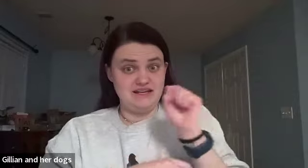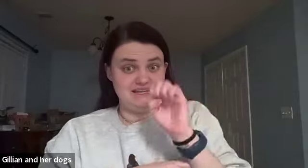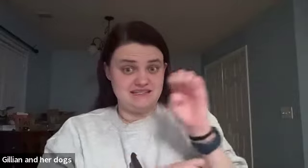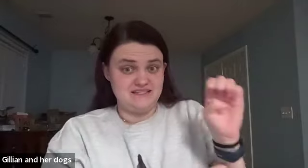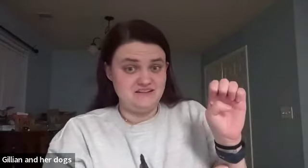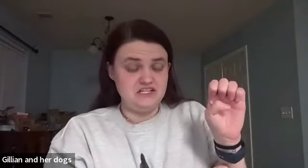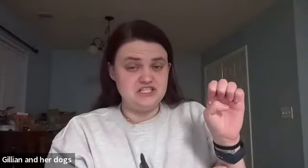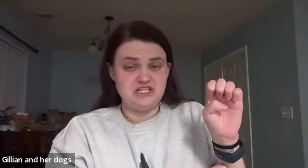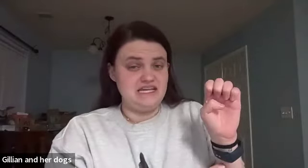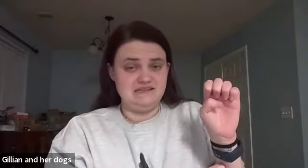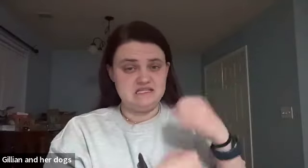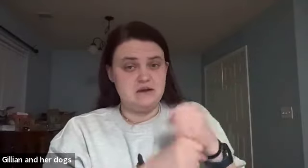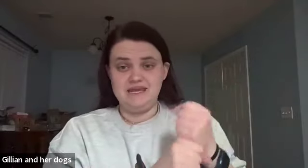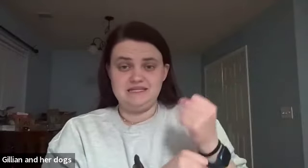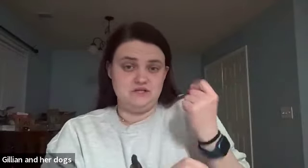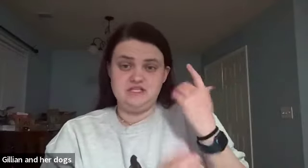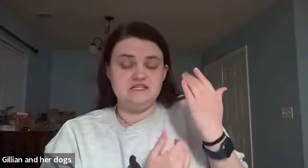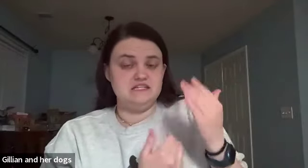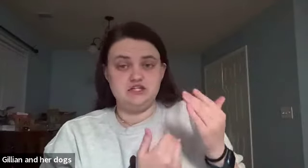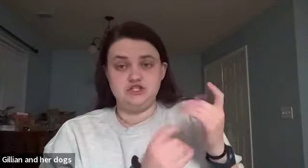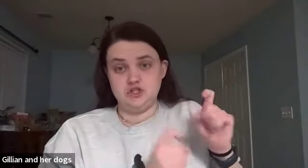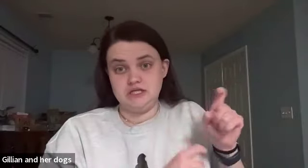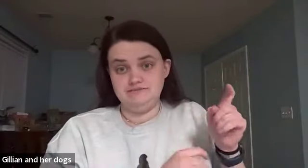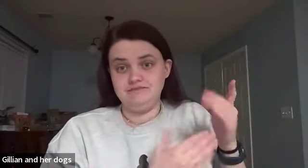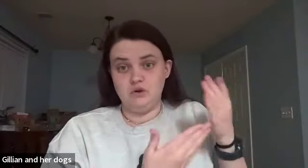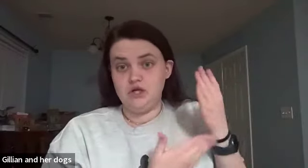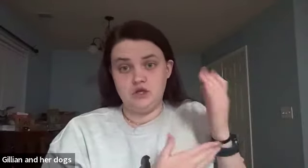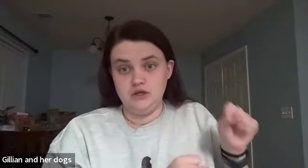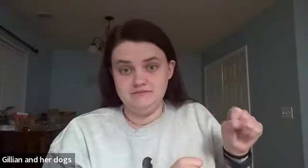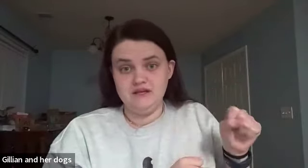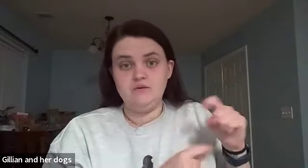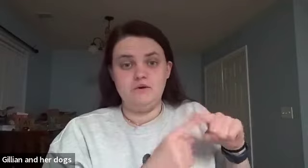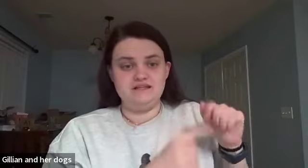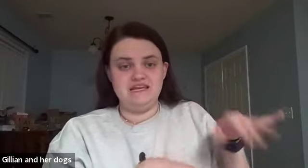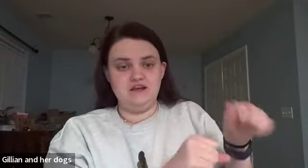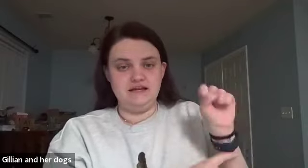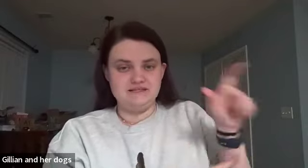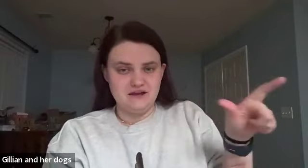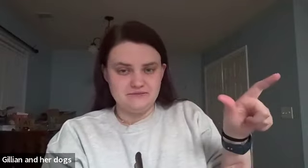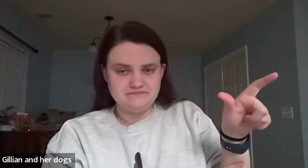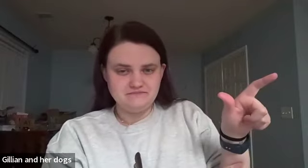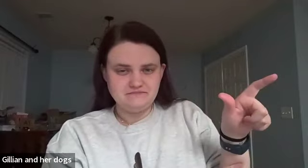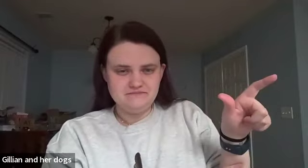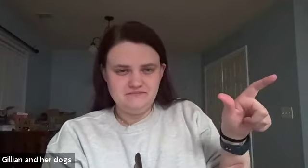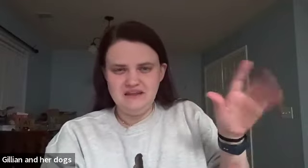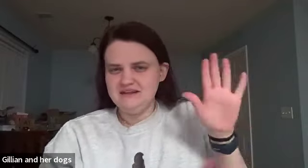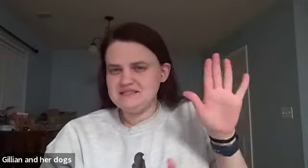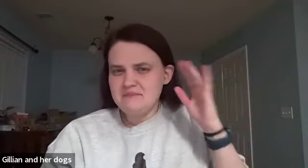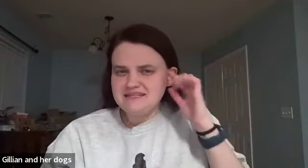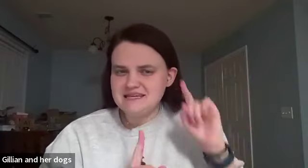signing exact English, it does not make as much sense as it should or it could, whereas taking on ASL. Does that make